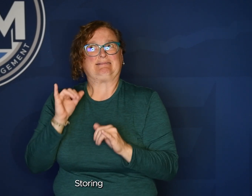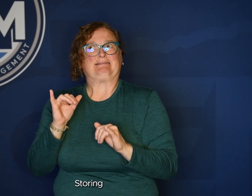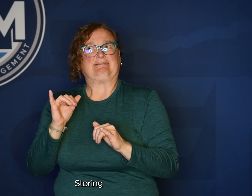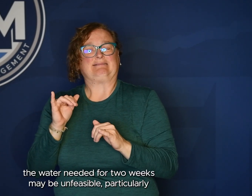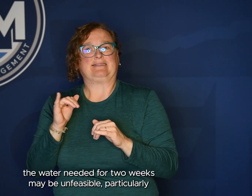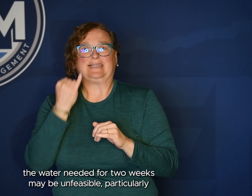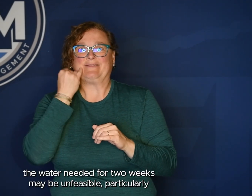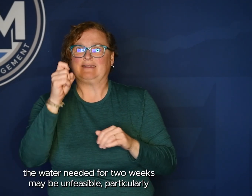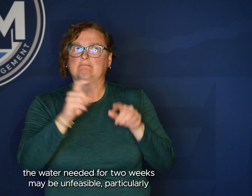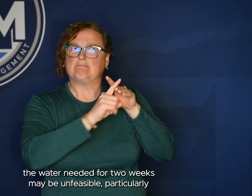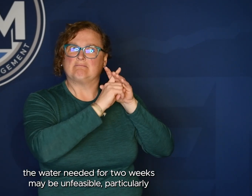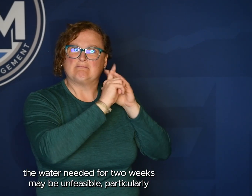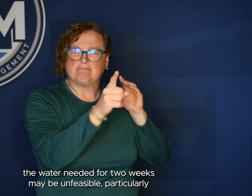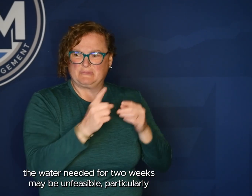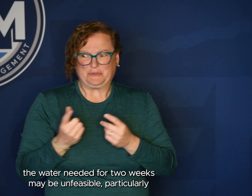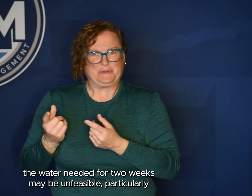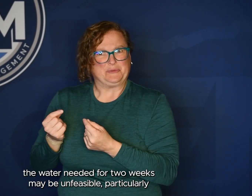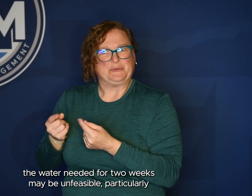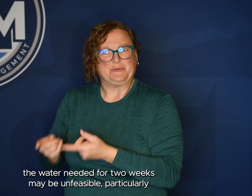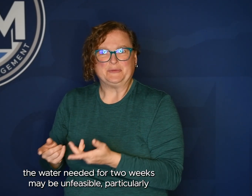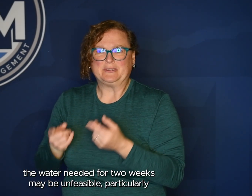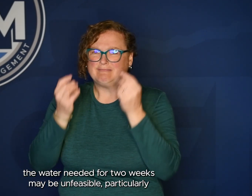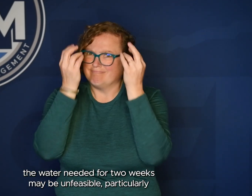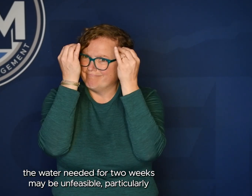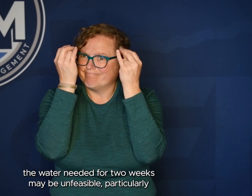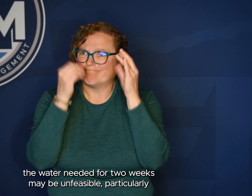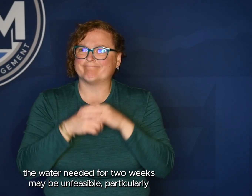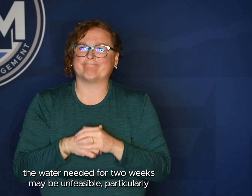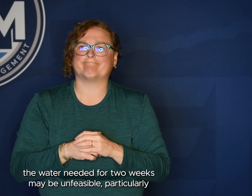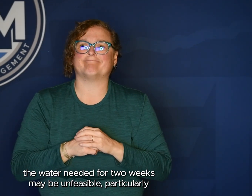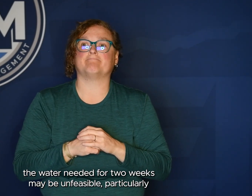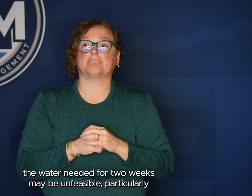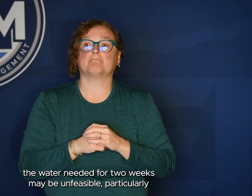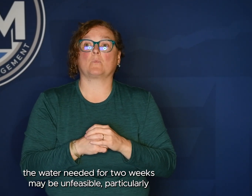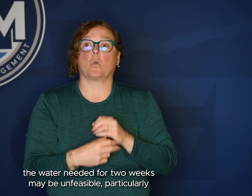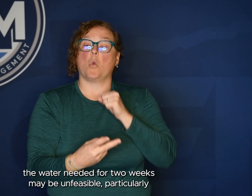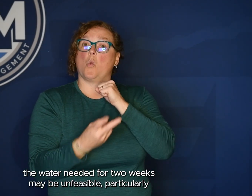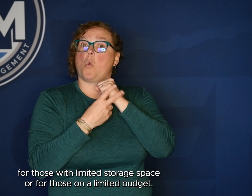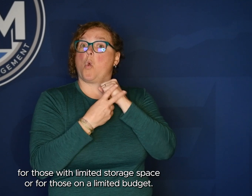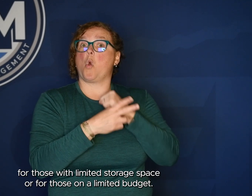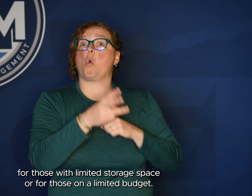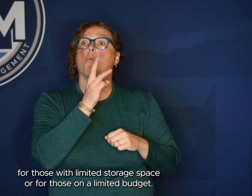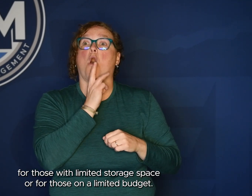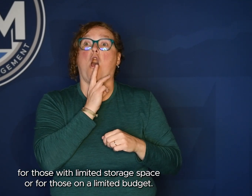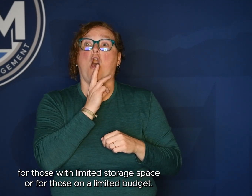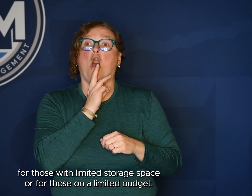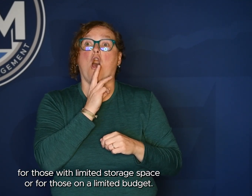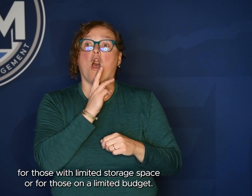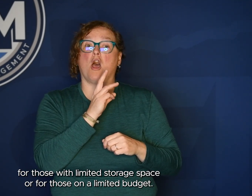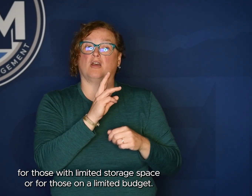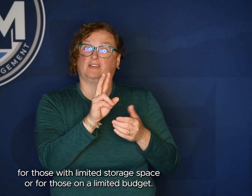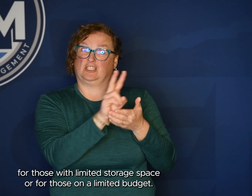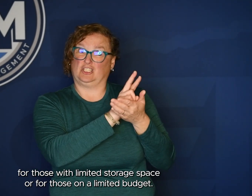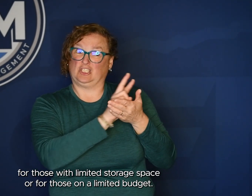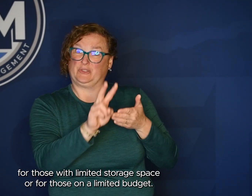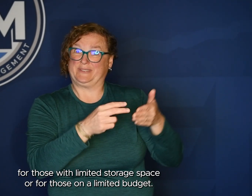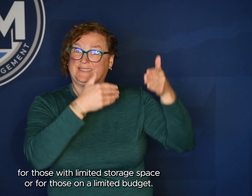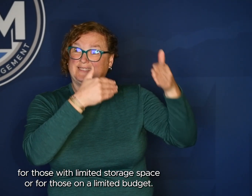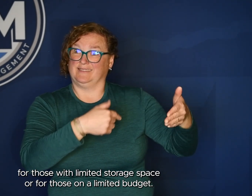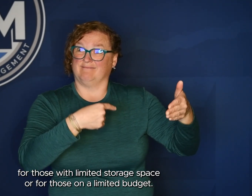Storing the water needed for 2 weeks may be unfeasible, particularly for those with limited storage space or for those on